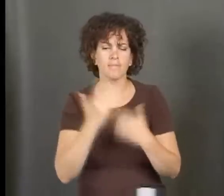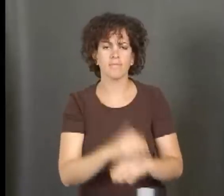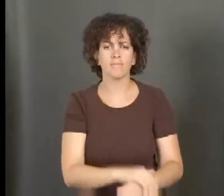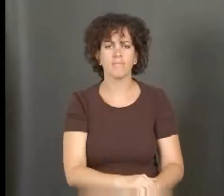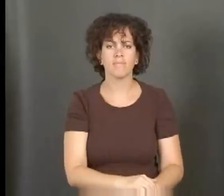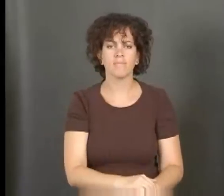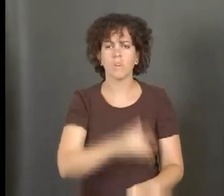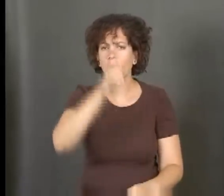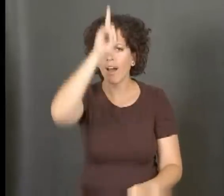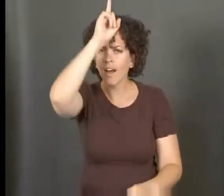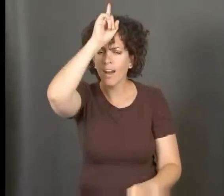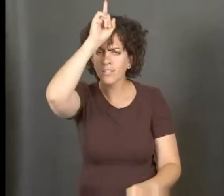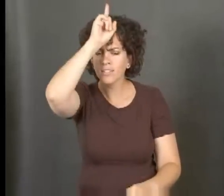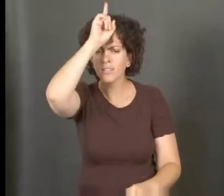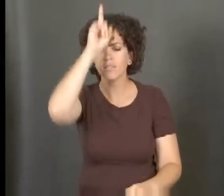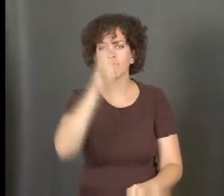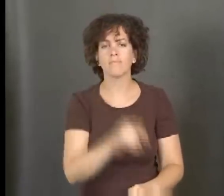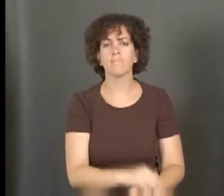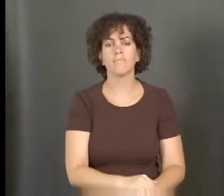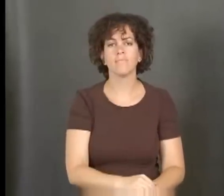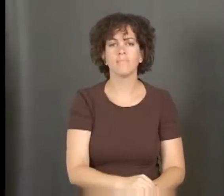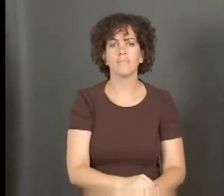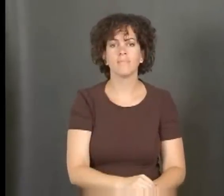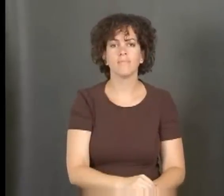Height. Or height.